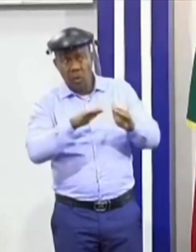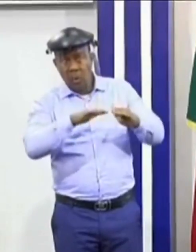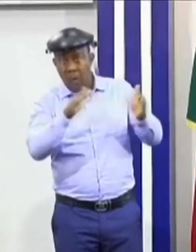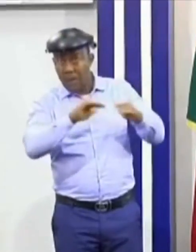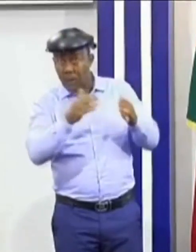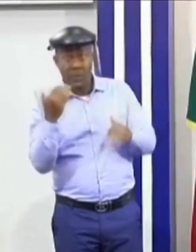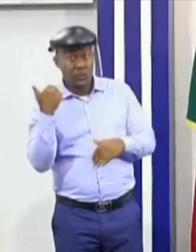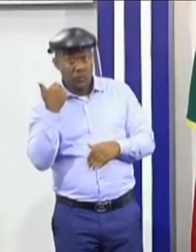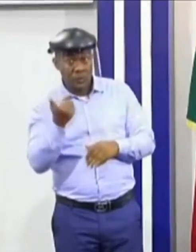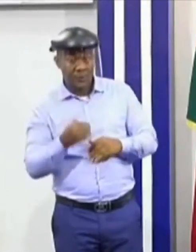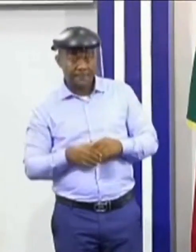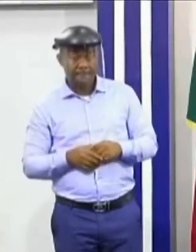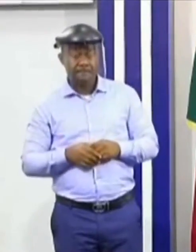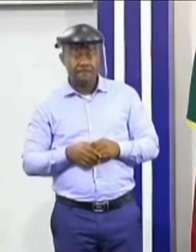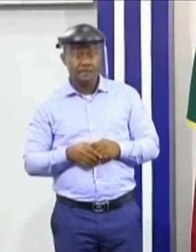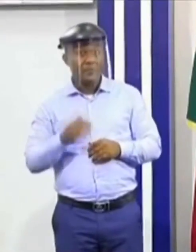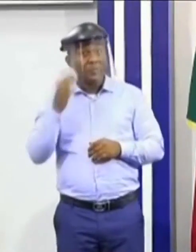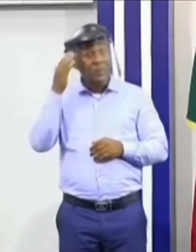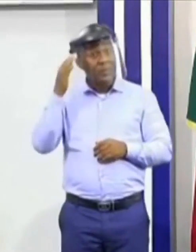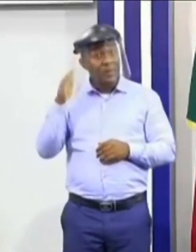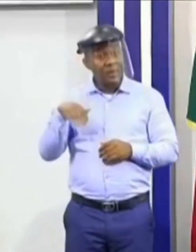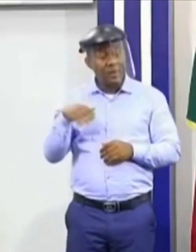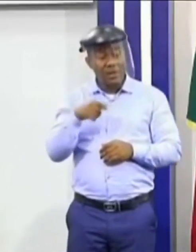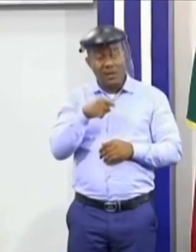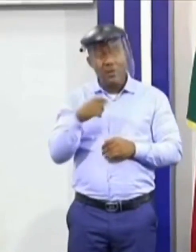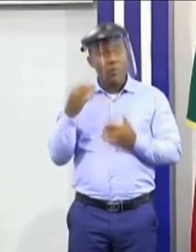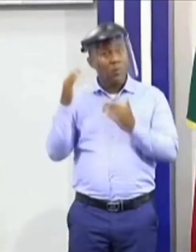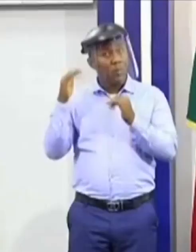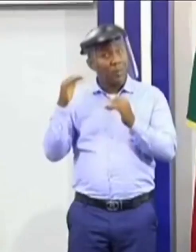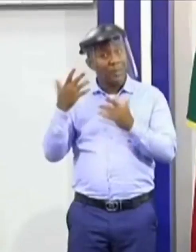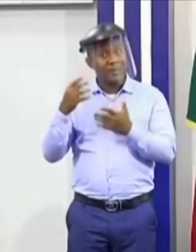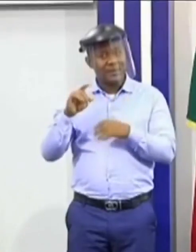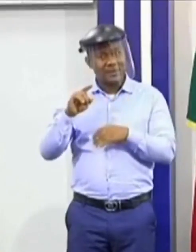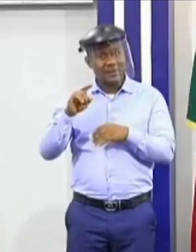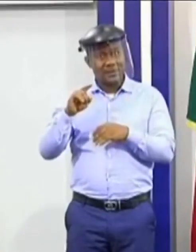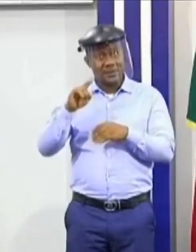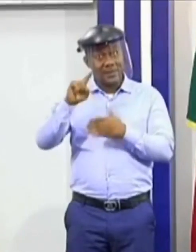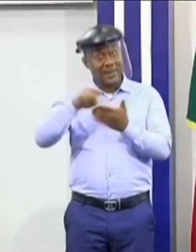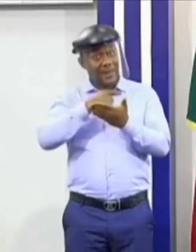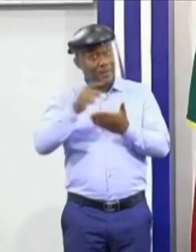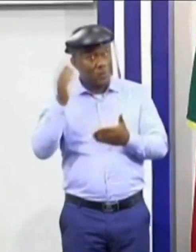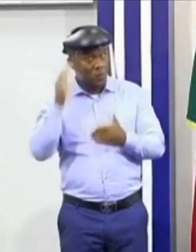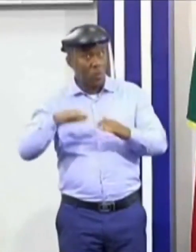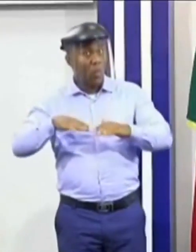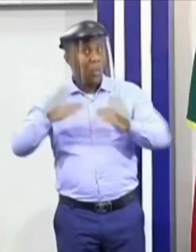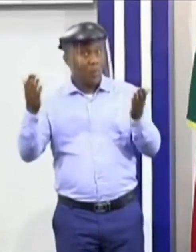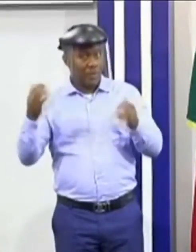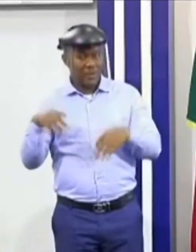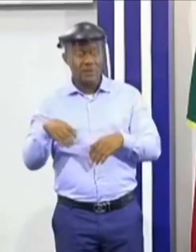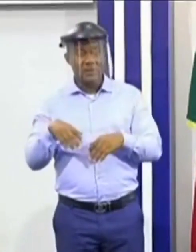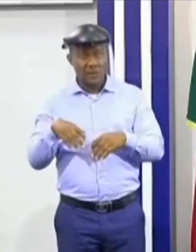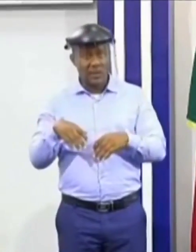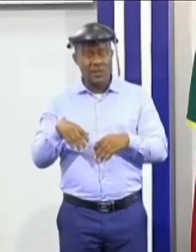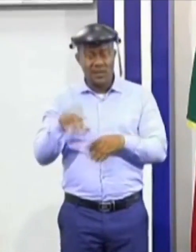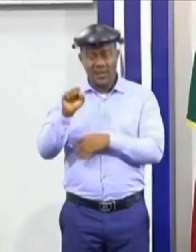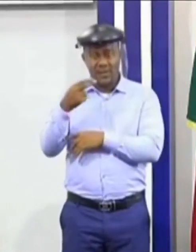As you recall, according to the program, they are expected to be next. We expect to make some more pronouncements to this